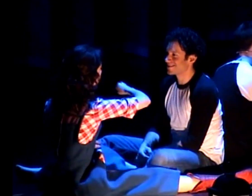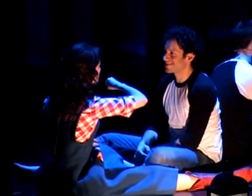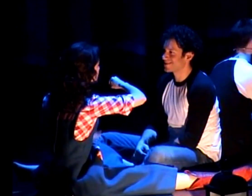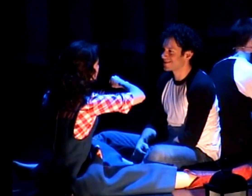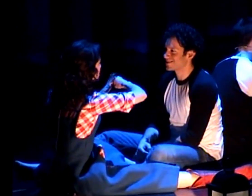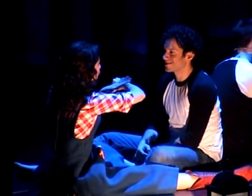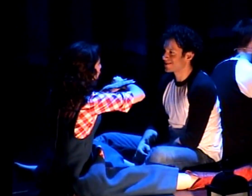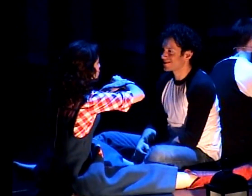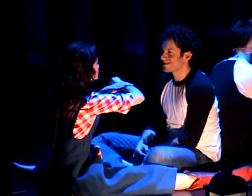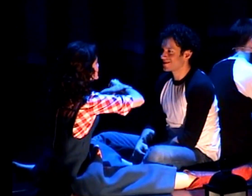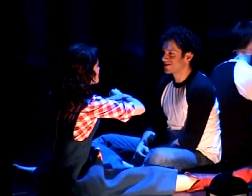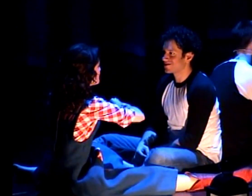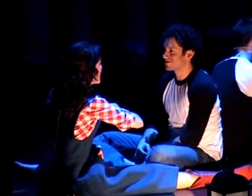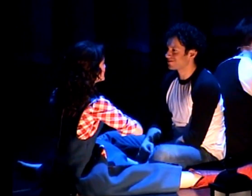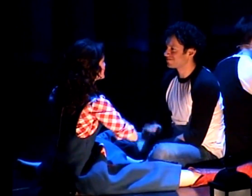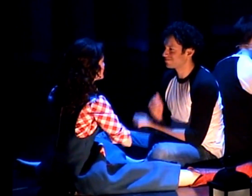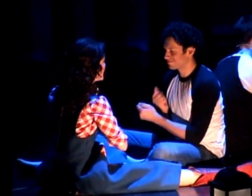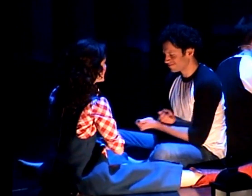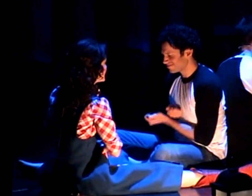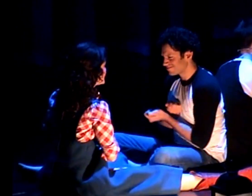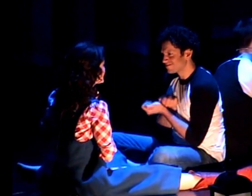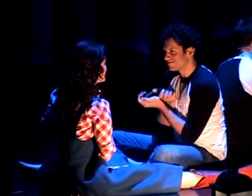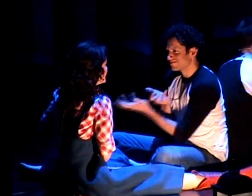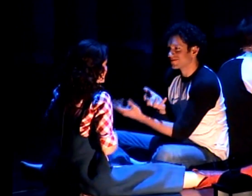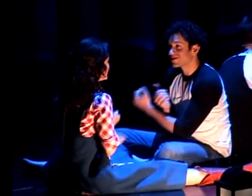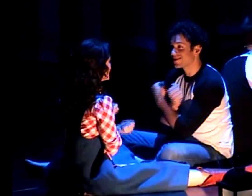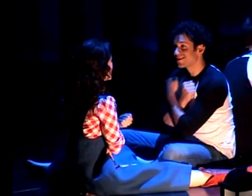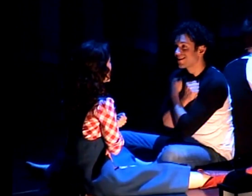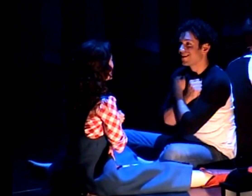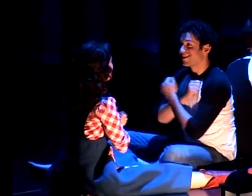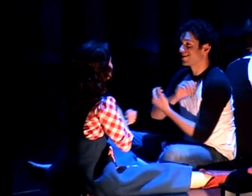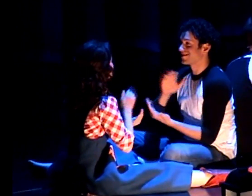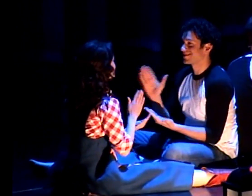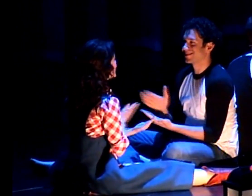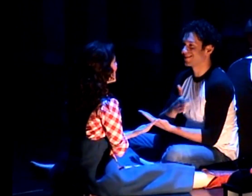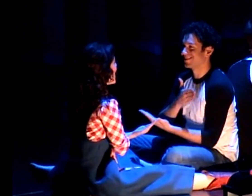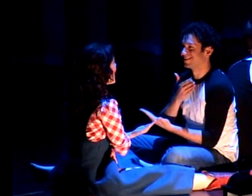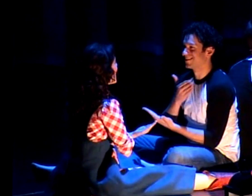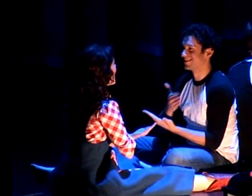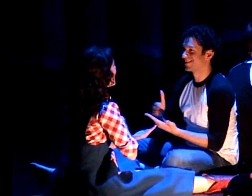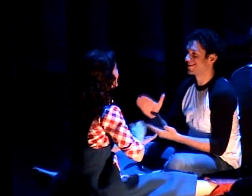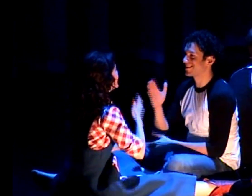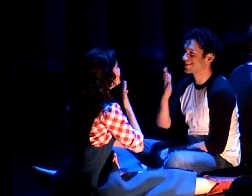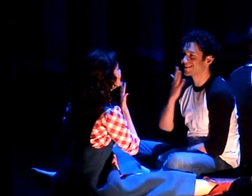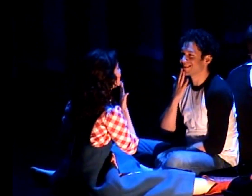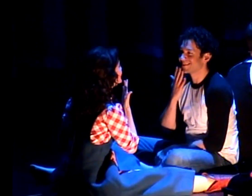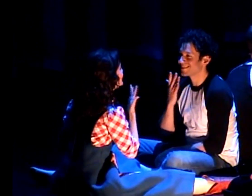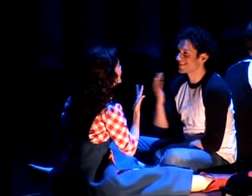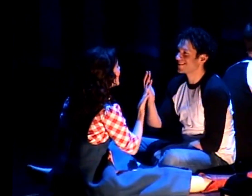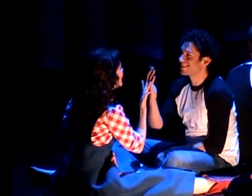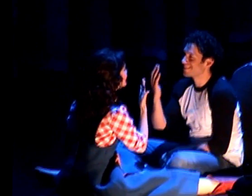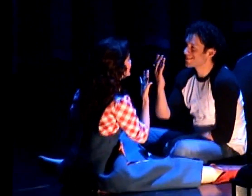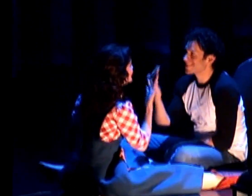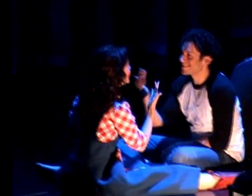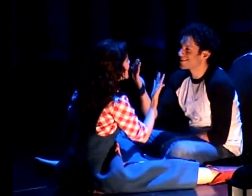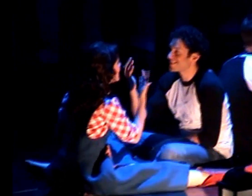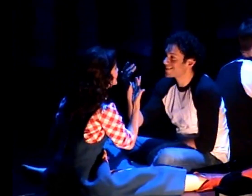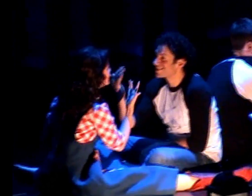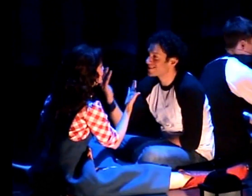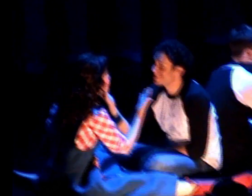lowering all defenses, singing a love song, la-la-la-la-la